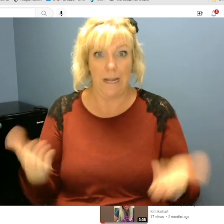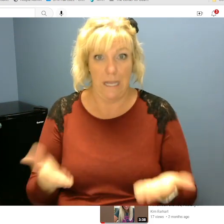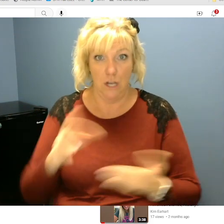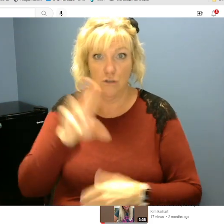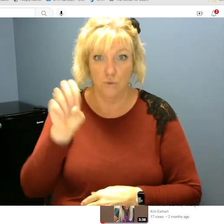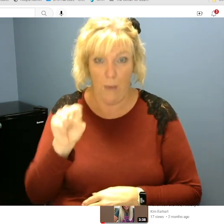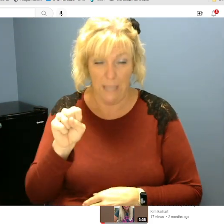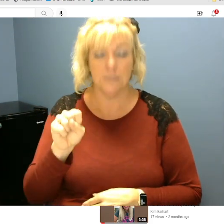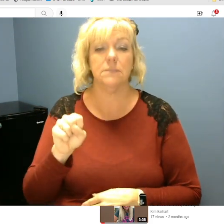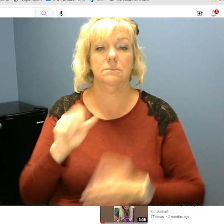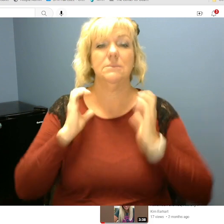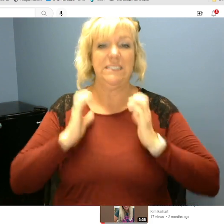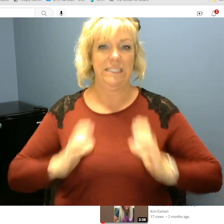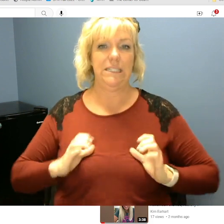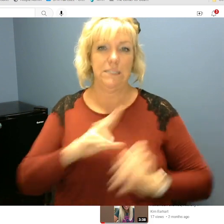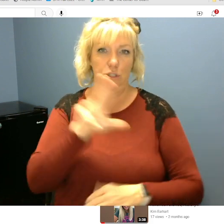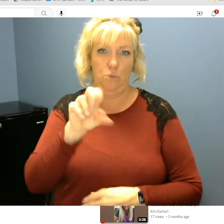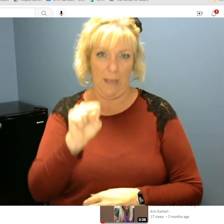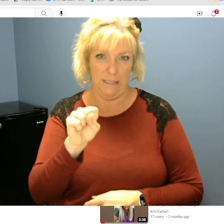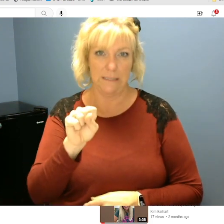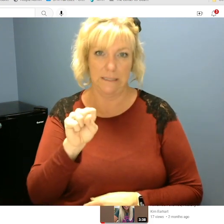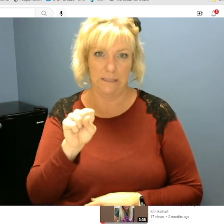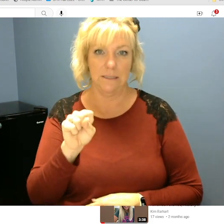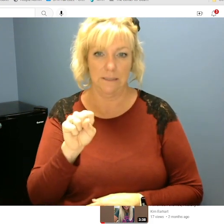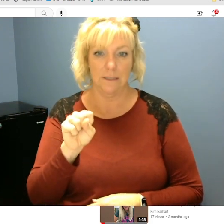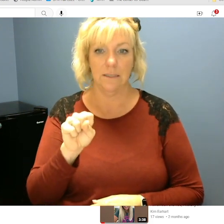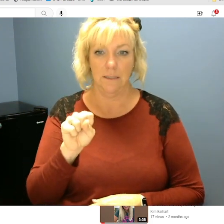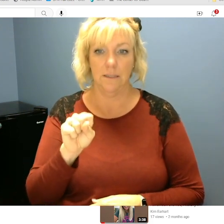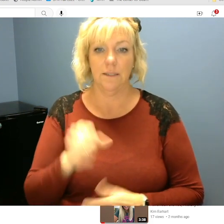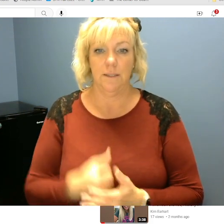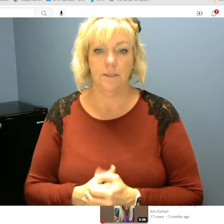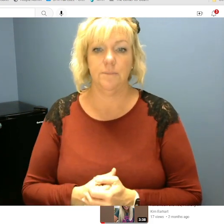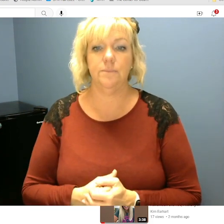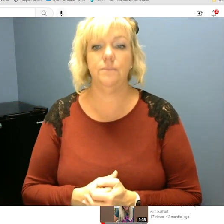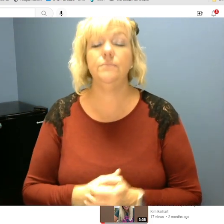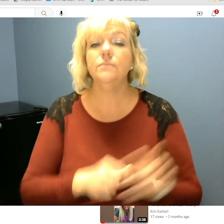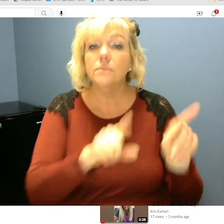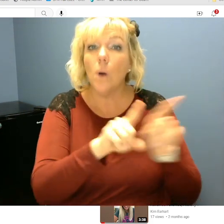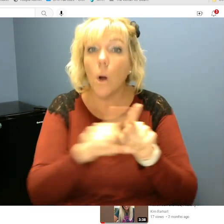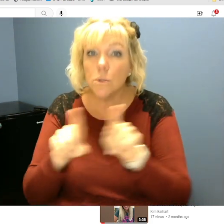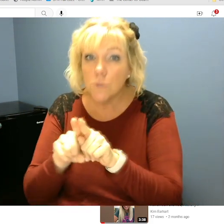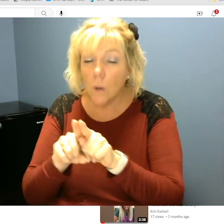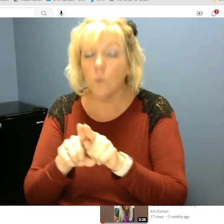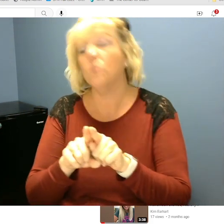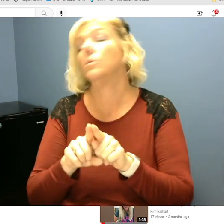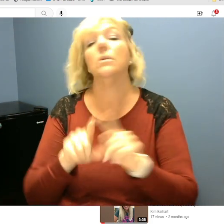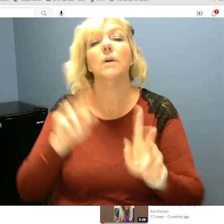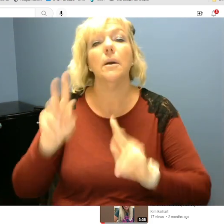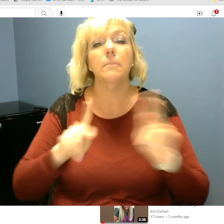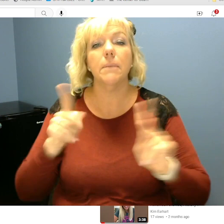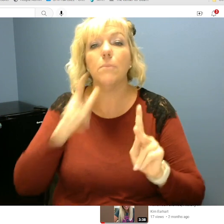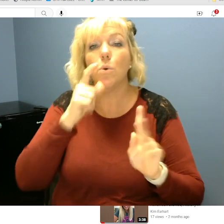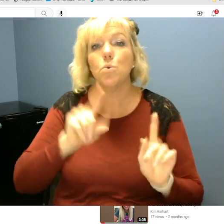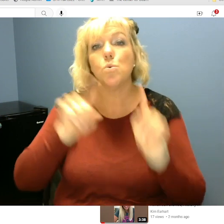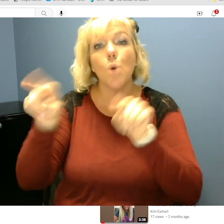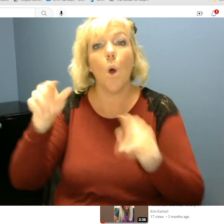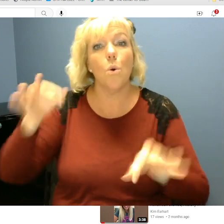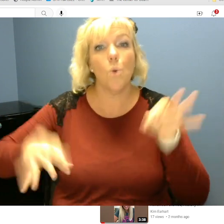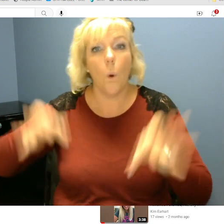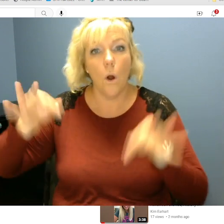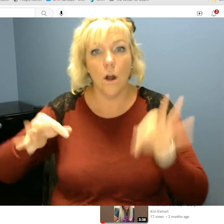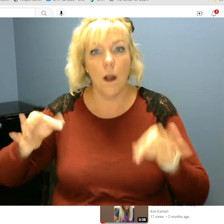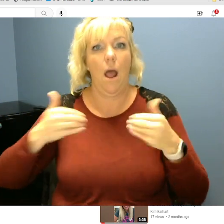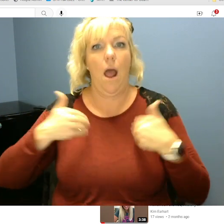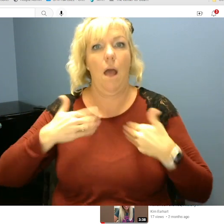black people aren't citizens. So the 14th Amendment gives birthright citizenship, and it also says that people have due process under the